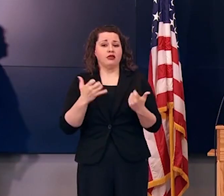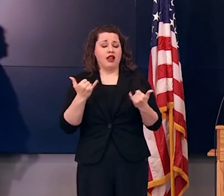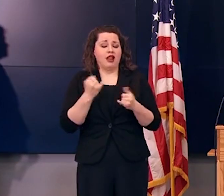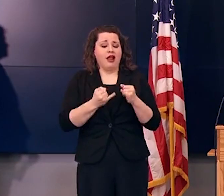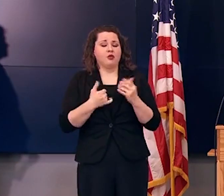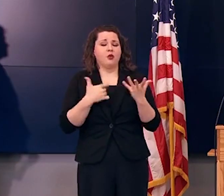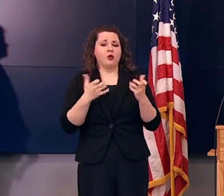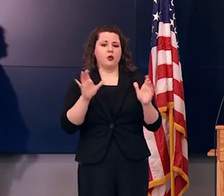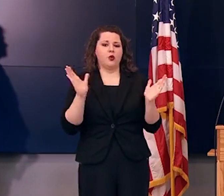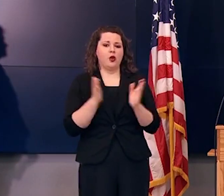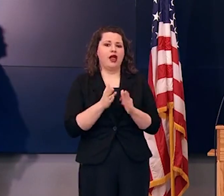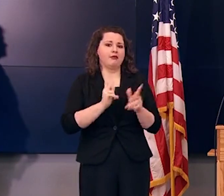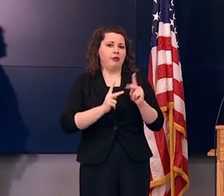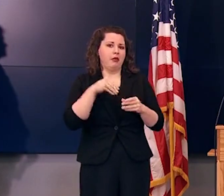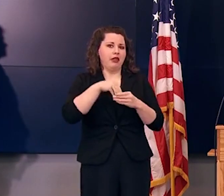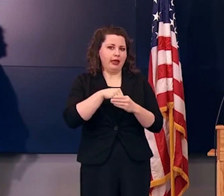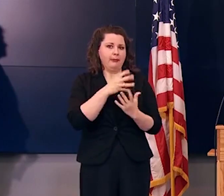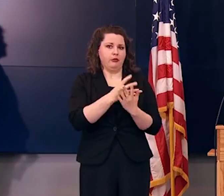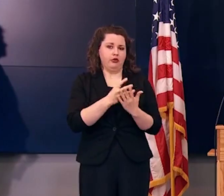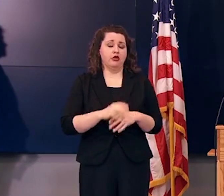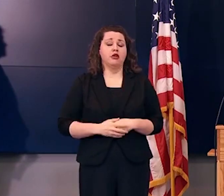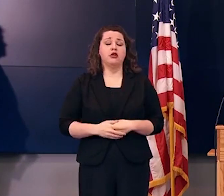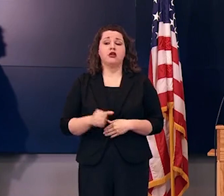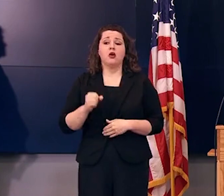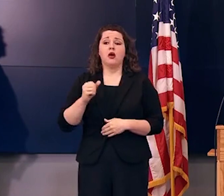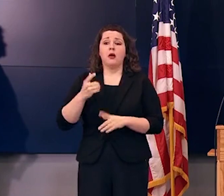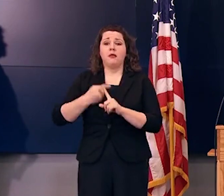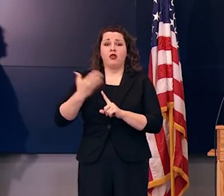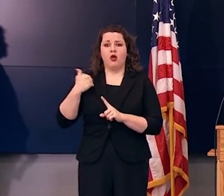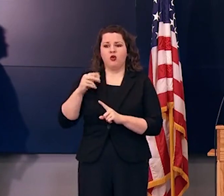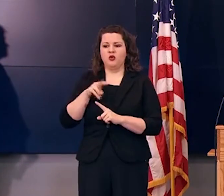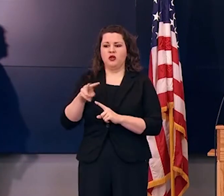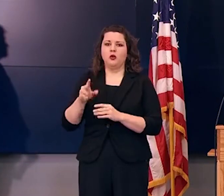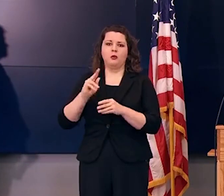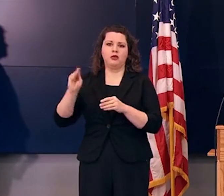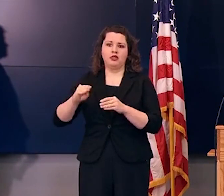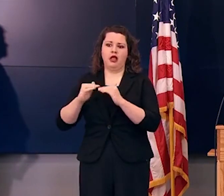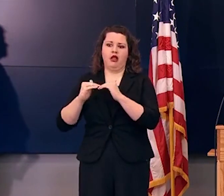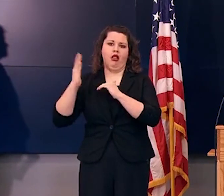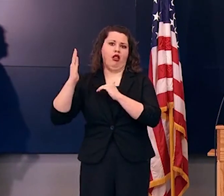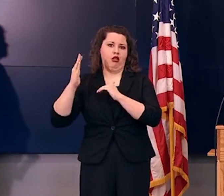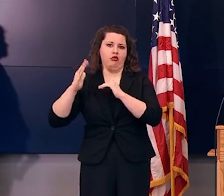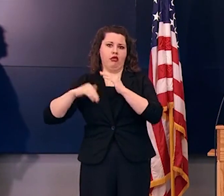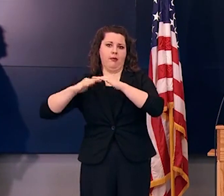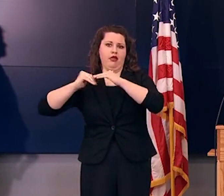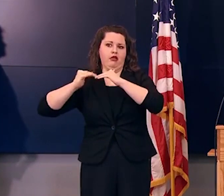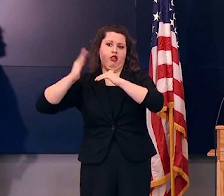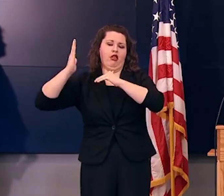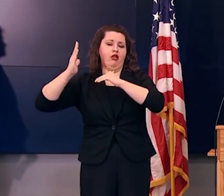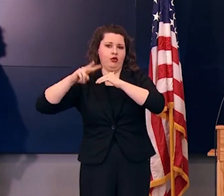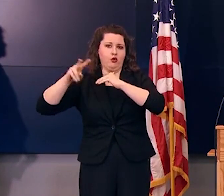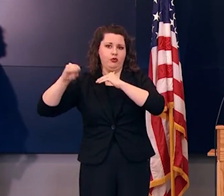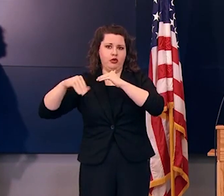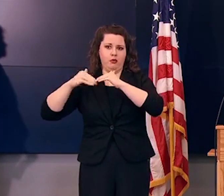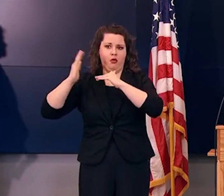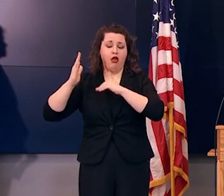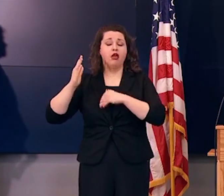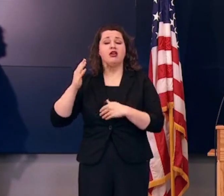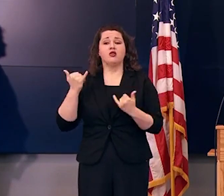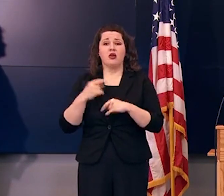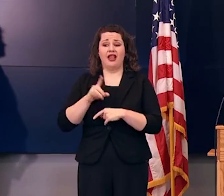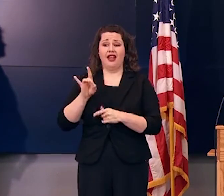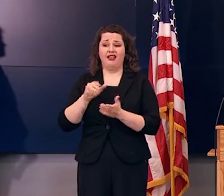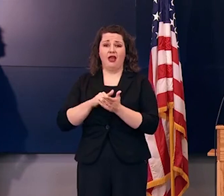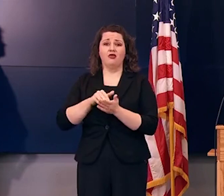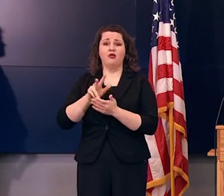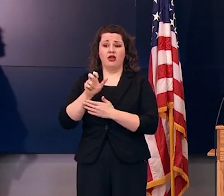population. About a month ago, we were 22% above capacity. Today, our prison count is